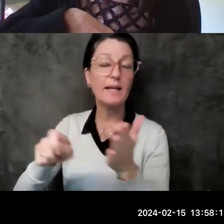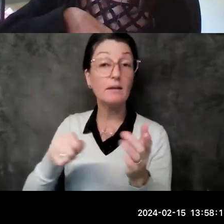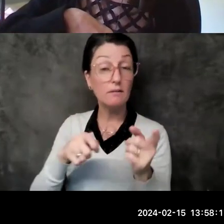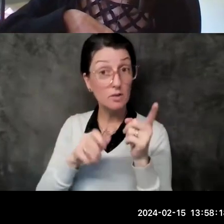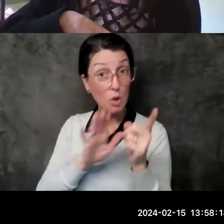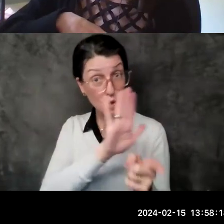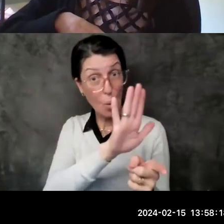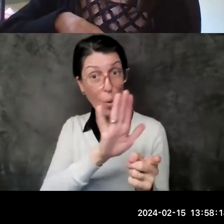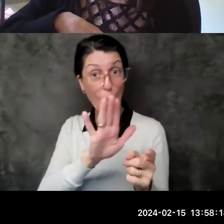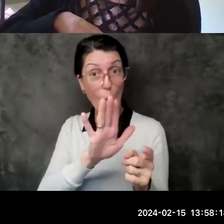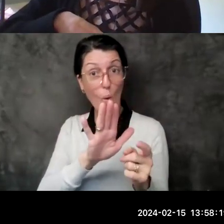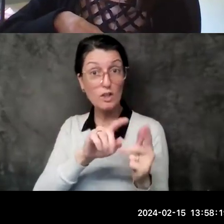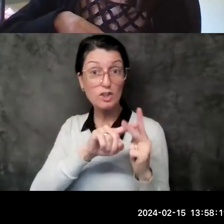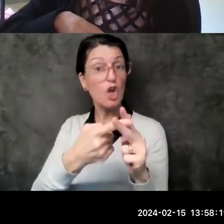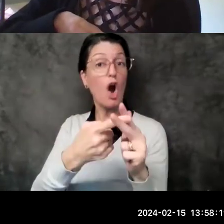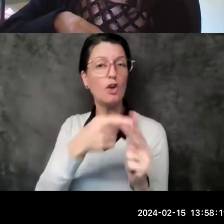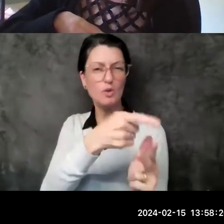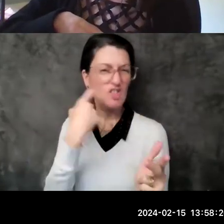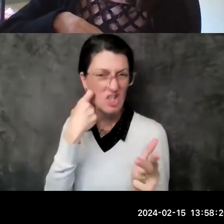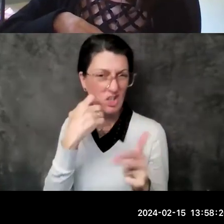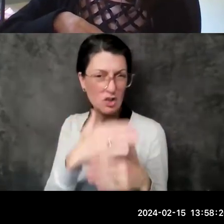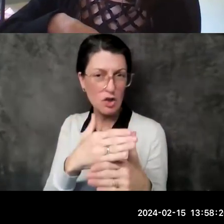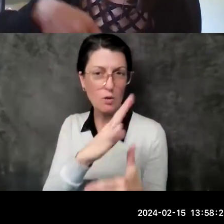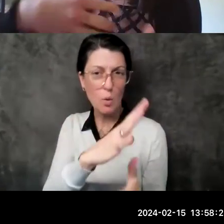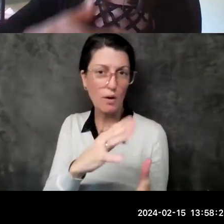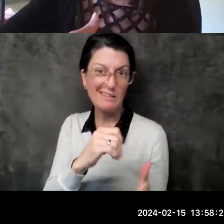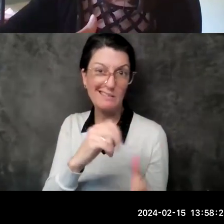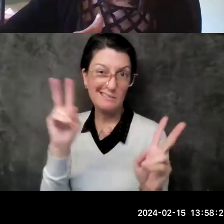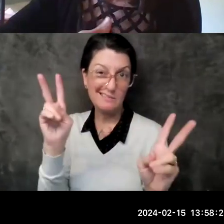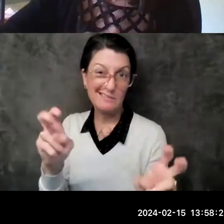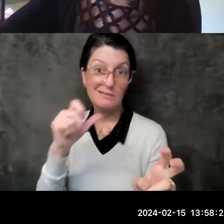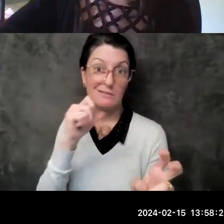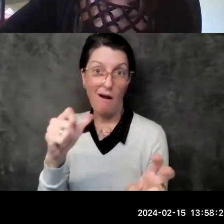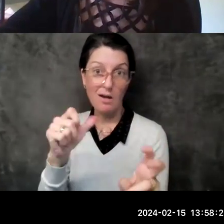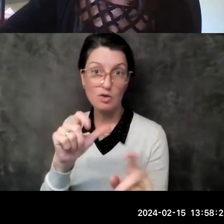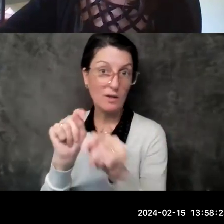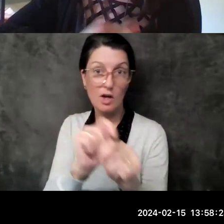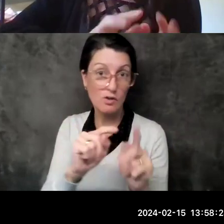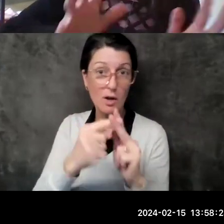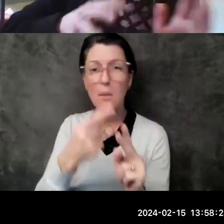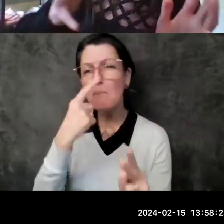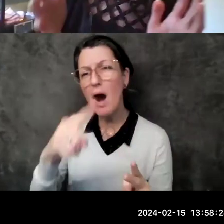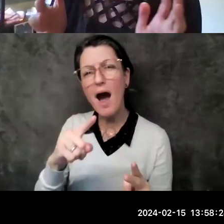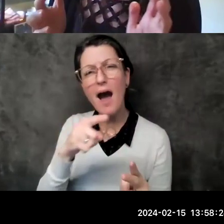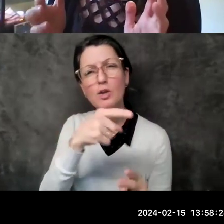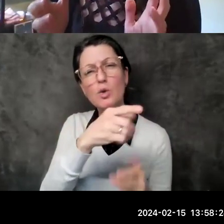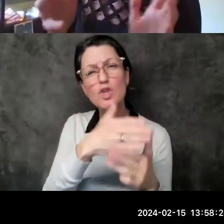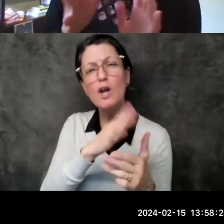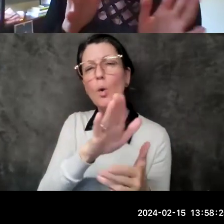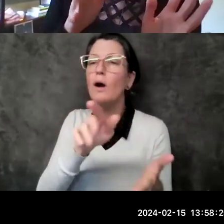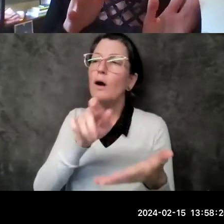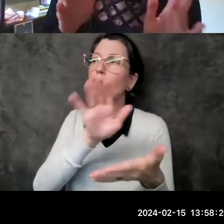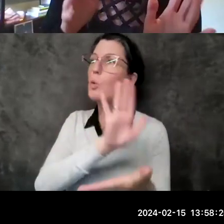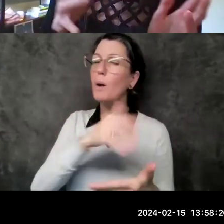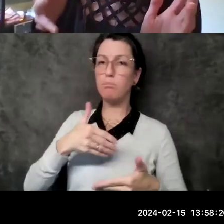path. I was wondering if you could also maybe just say a little bit about your writing process. How did you first,